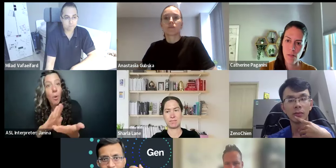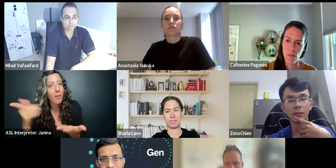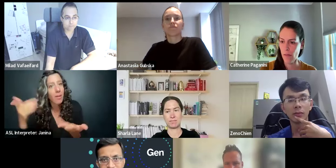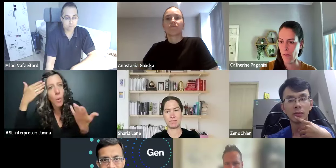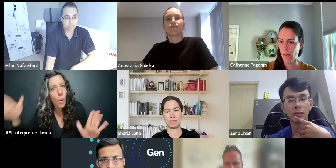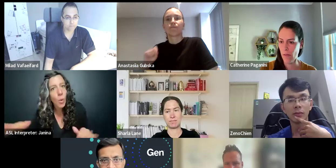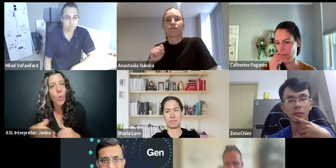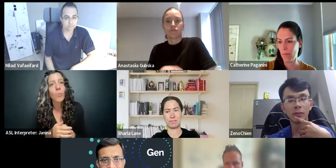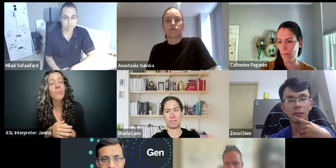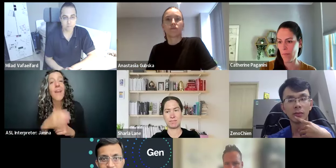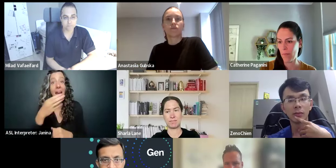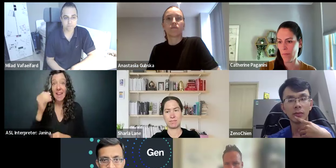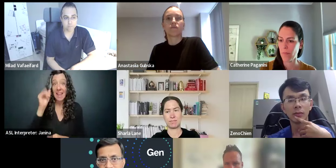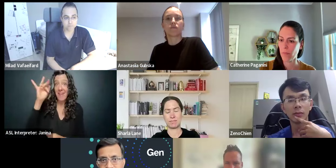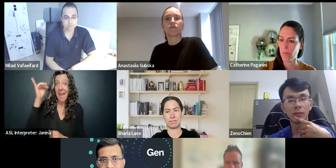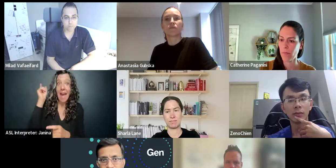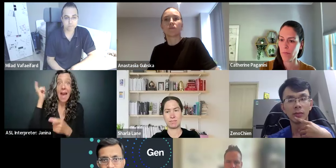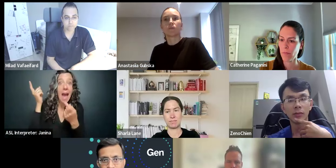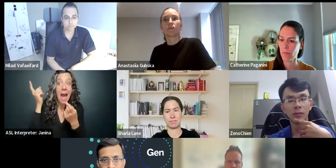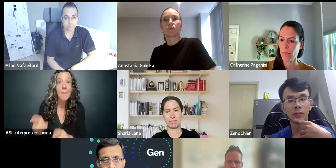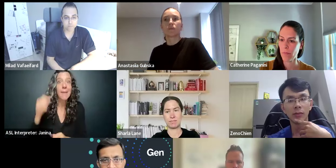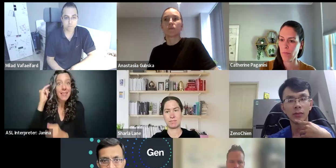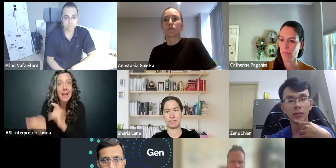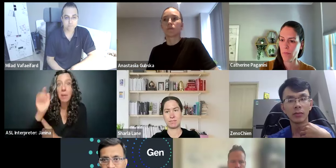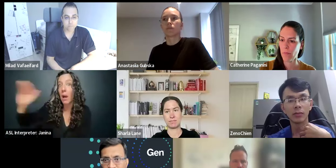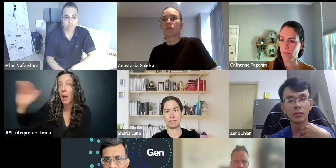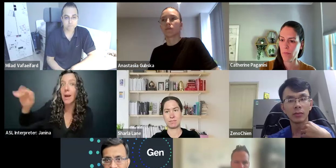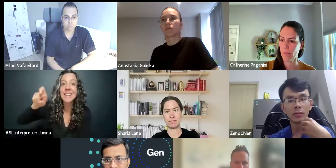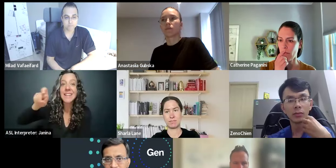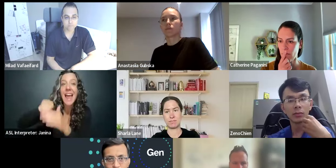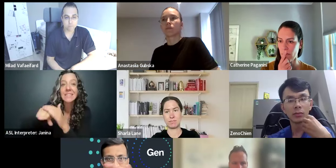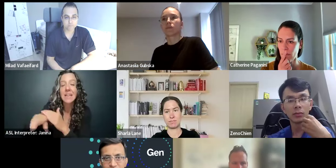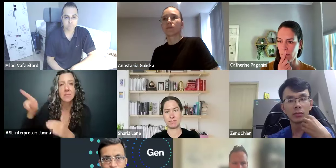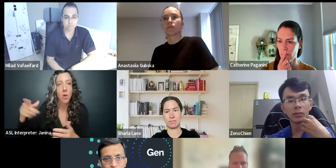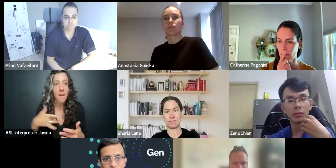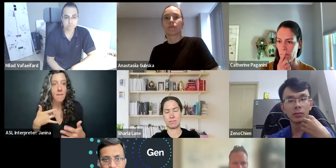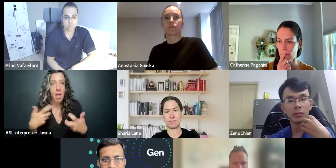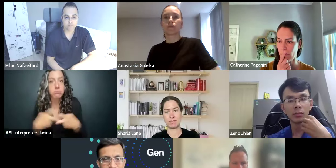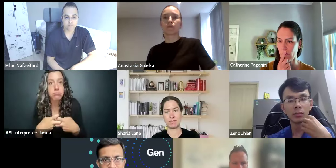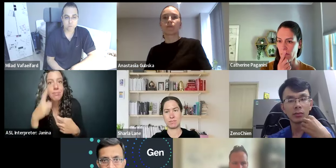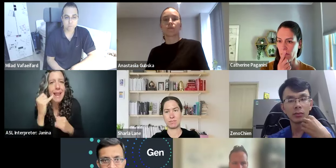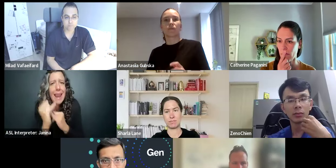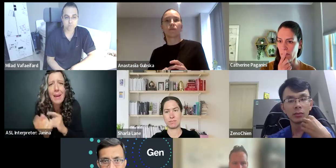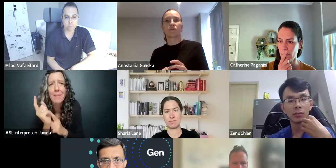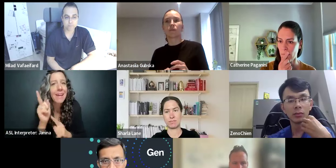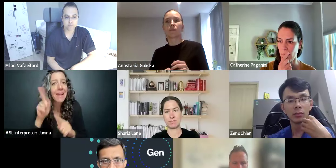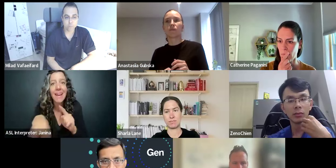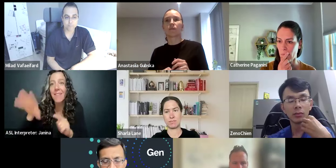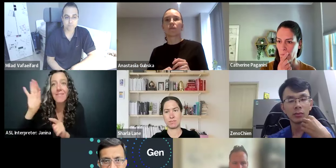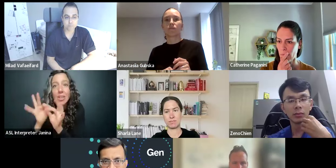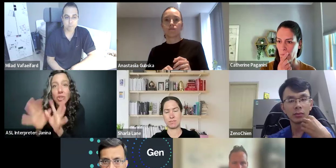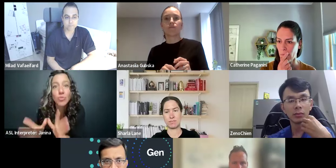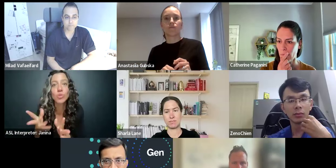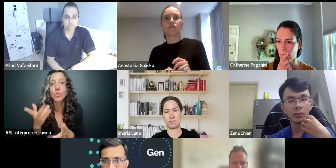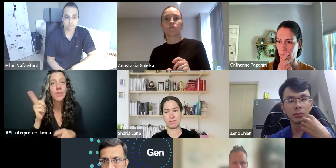position to hire an interpreter at the last minute. Because when you are running a conference, there are 1,000 things you have to take care of.